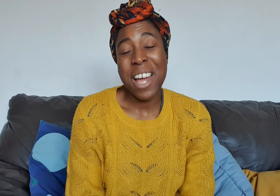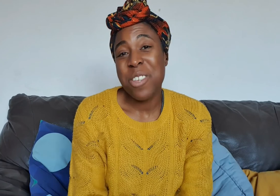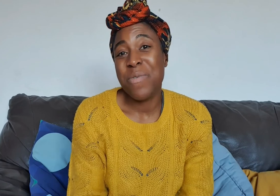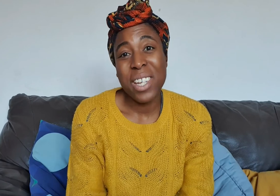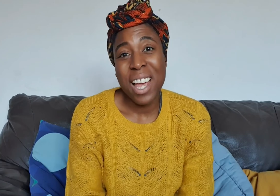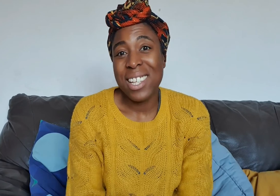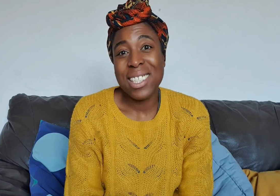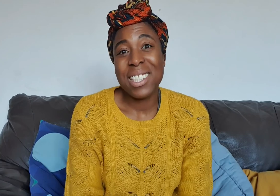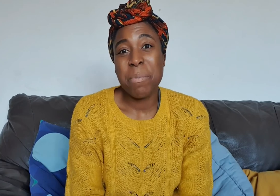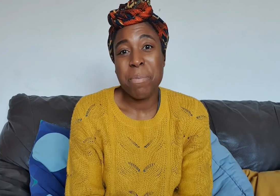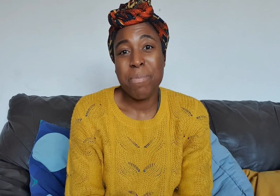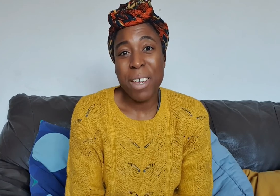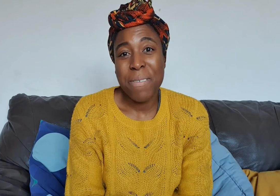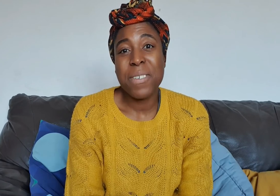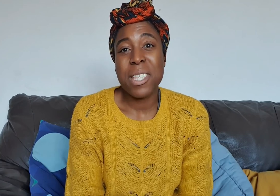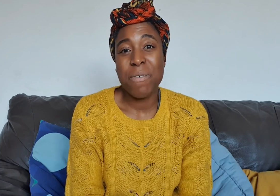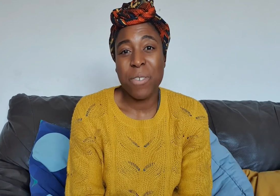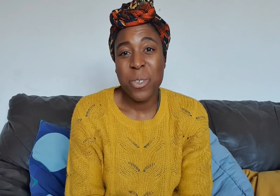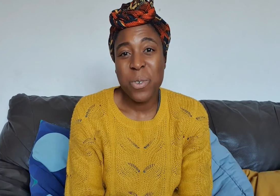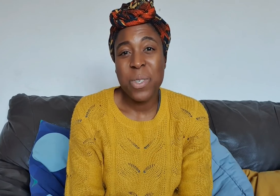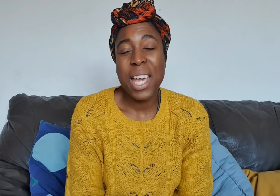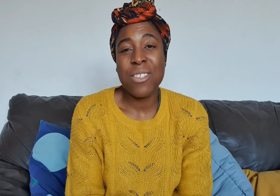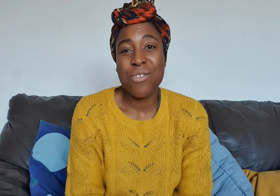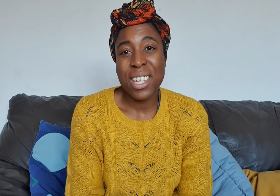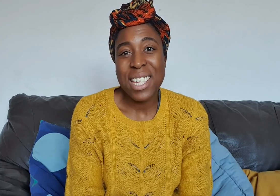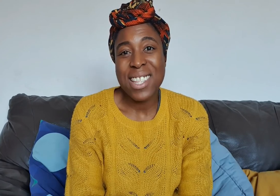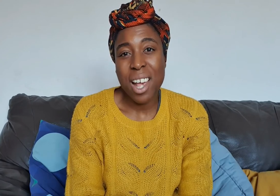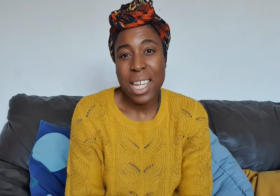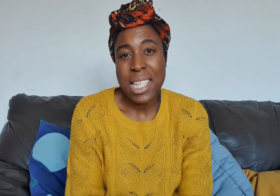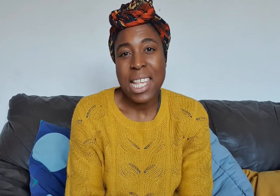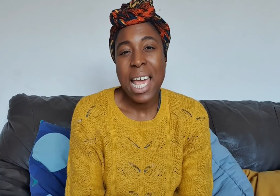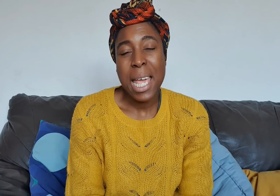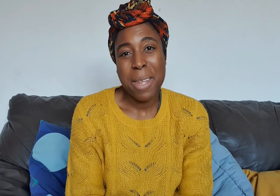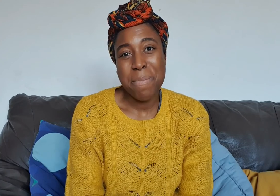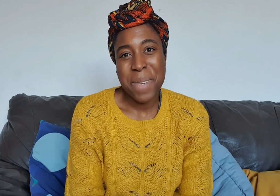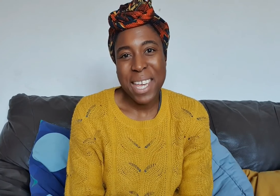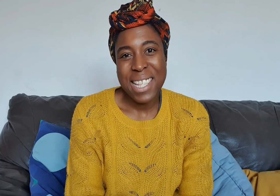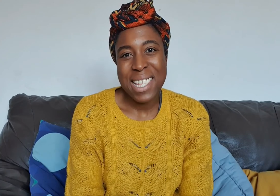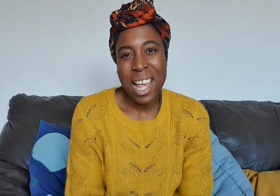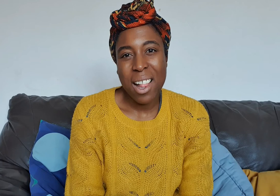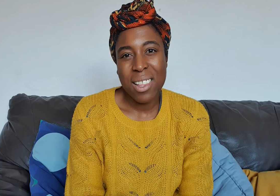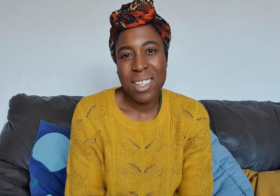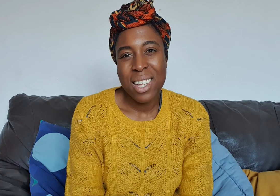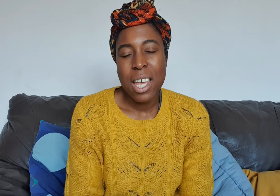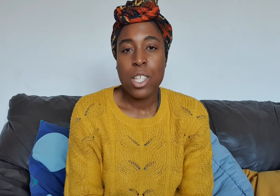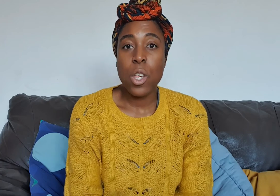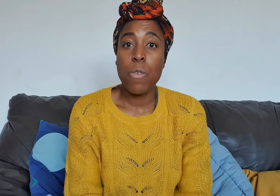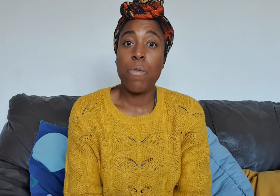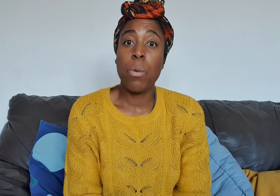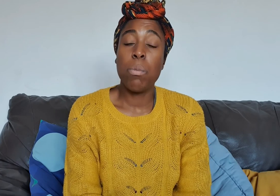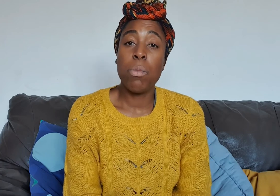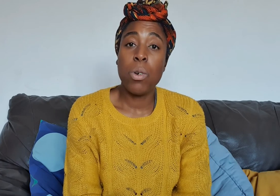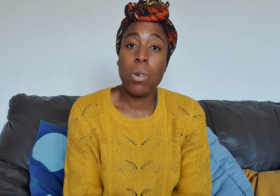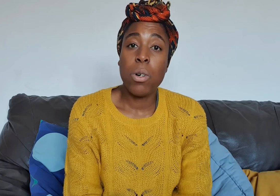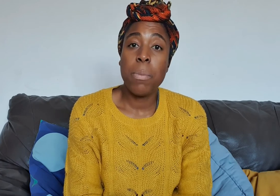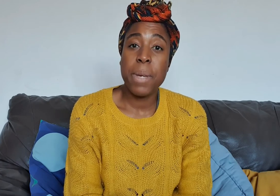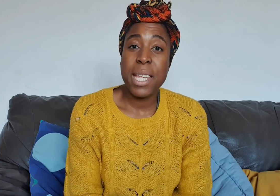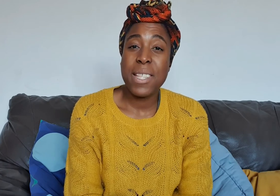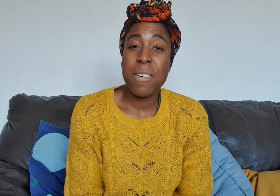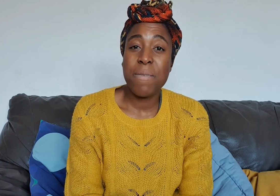you've learned some breakfast food and drink signs in BSL. So for more BSL